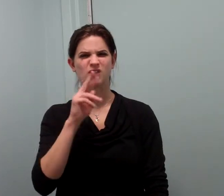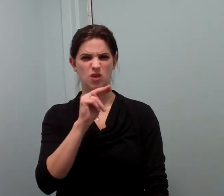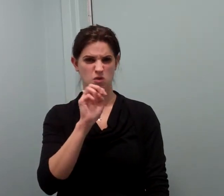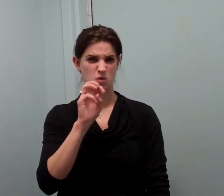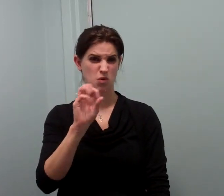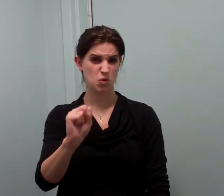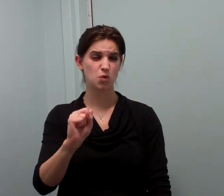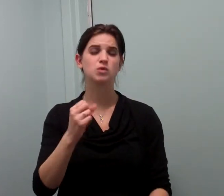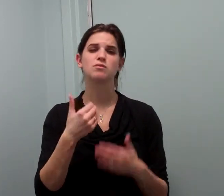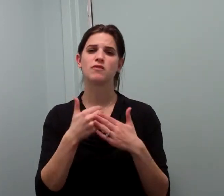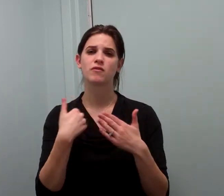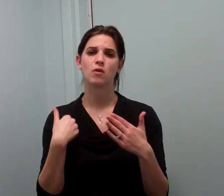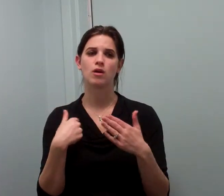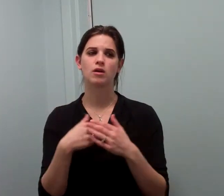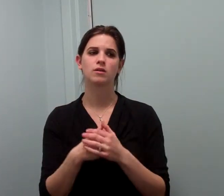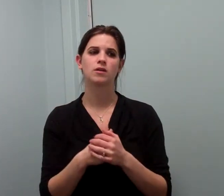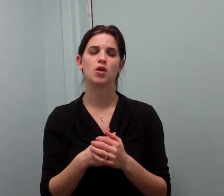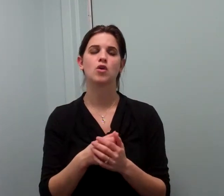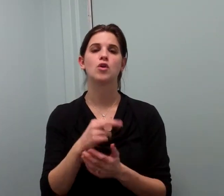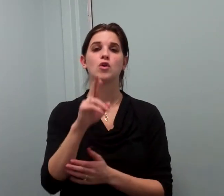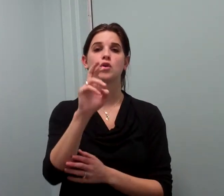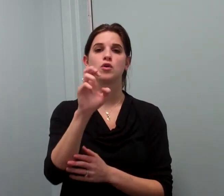regular basis, relative humidity.